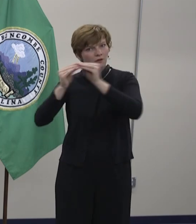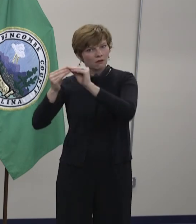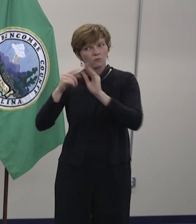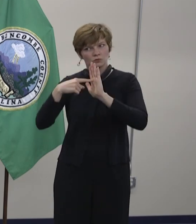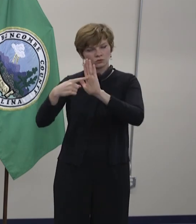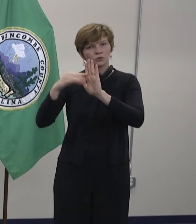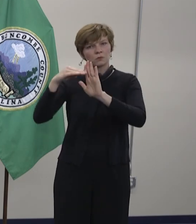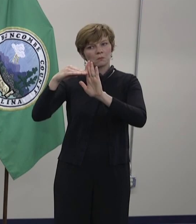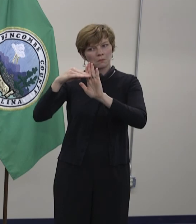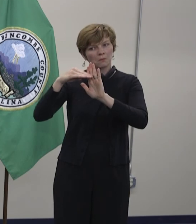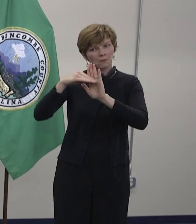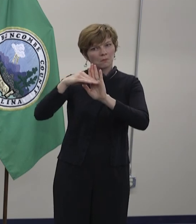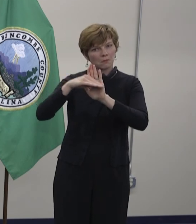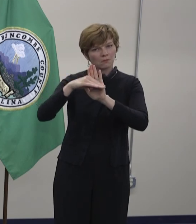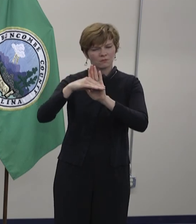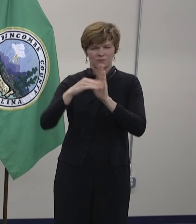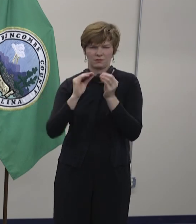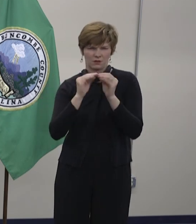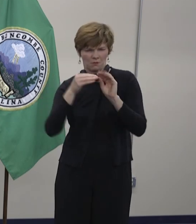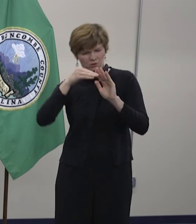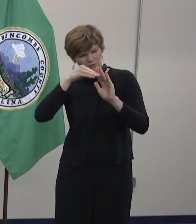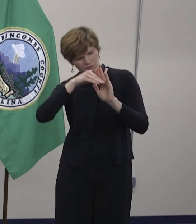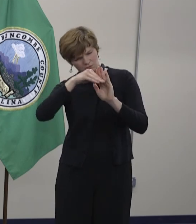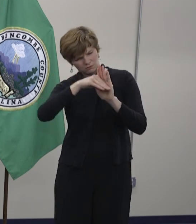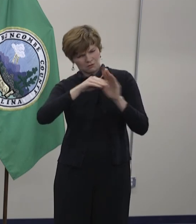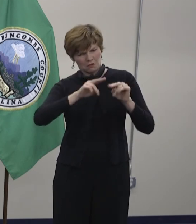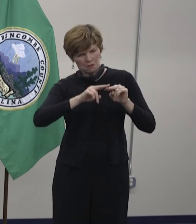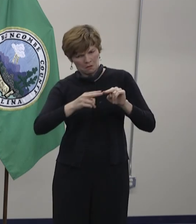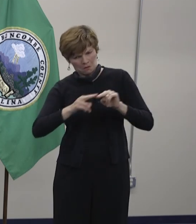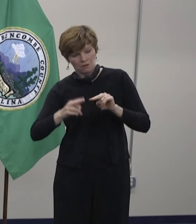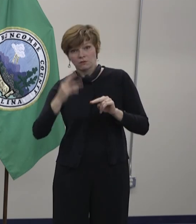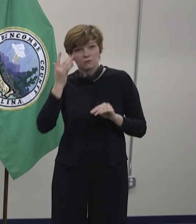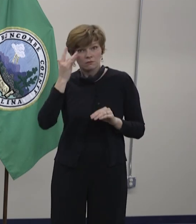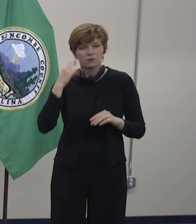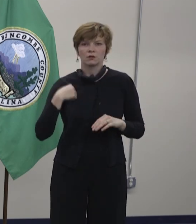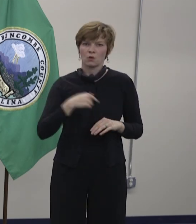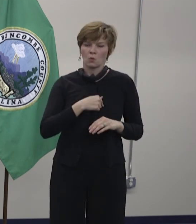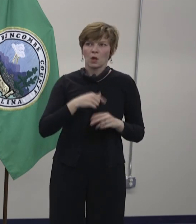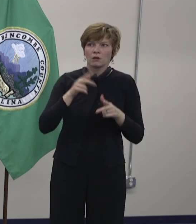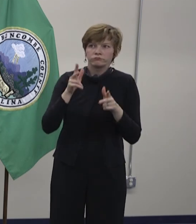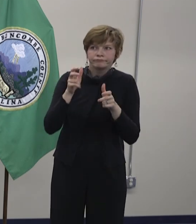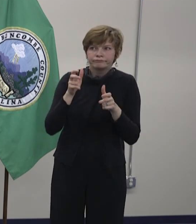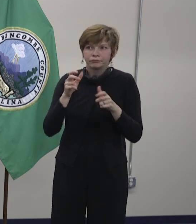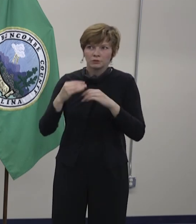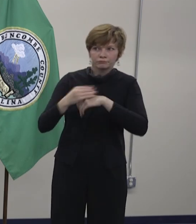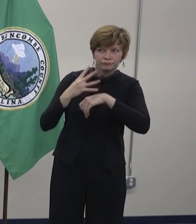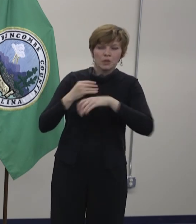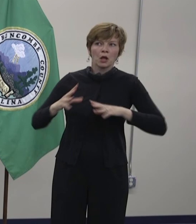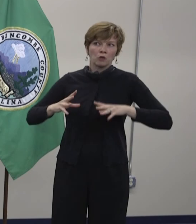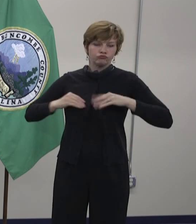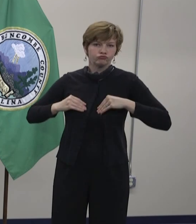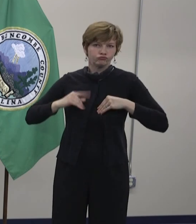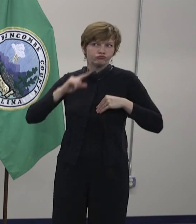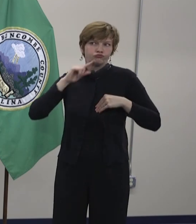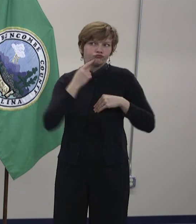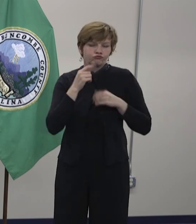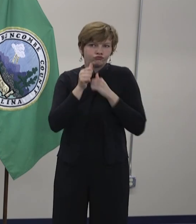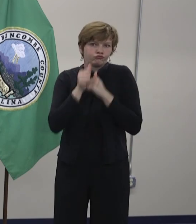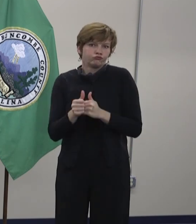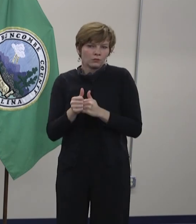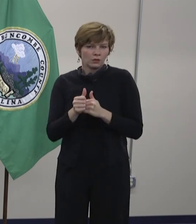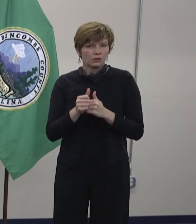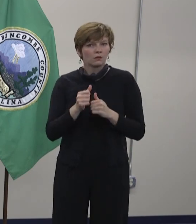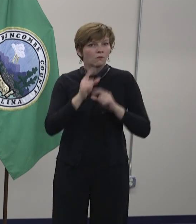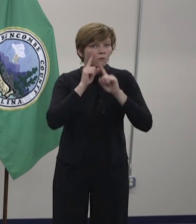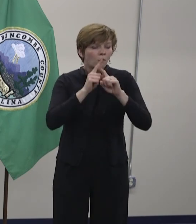Those trends are a result of all of us taking public health guidance seriously and doing our best to protect our loved ones,